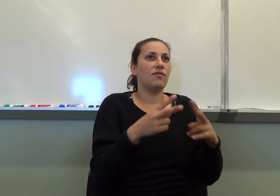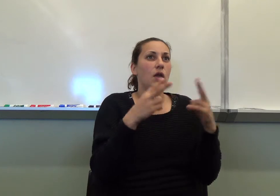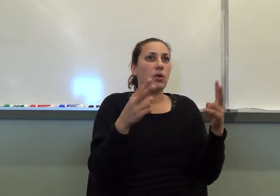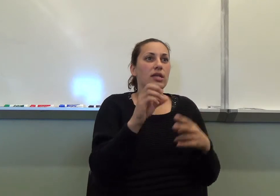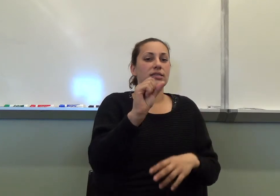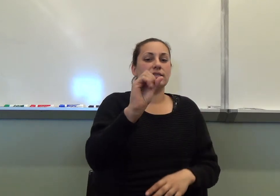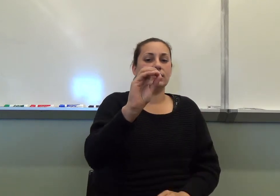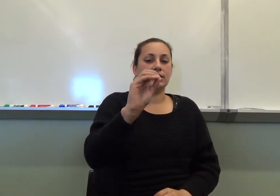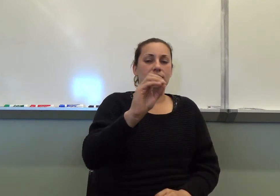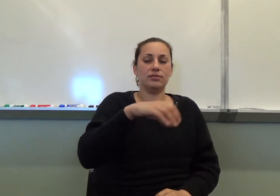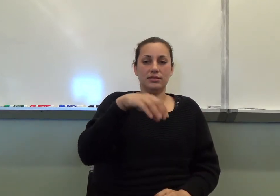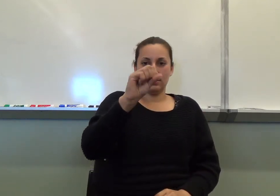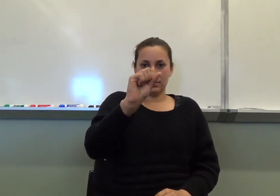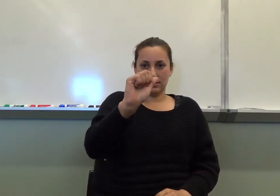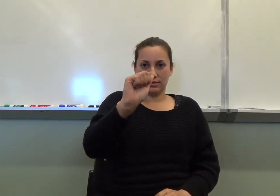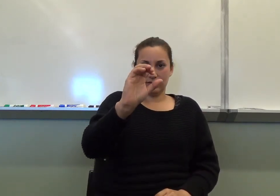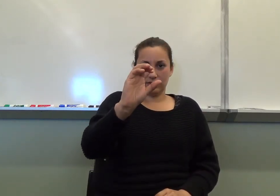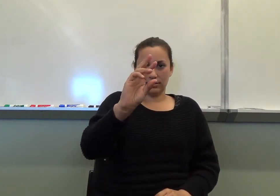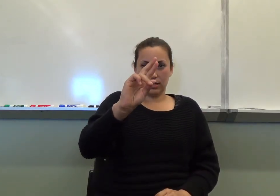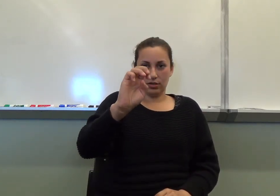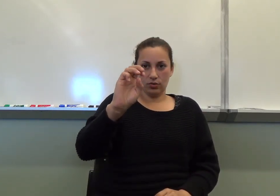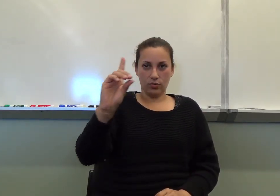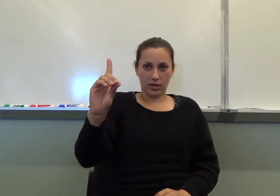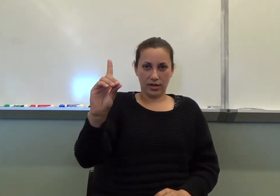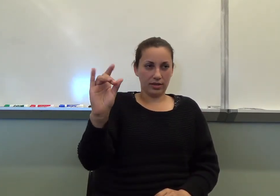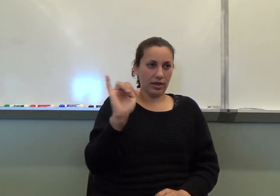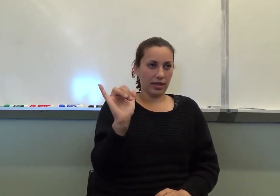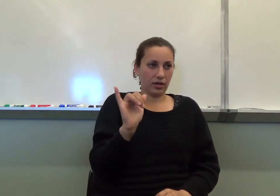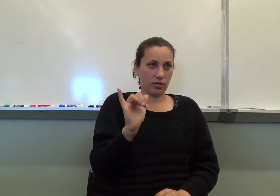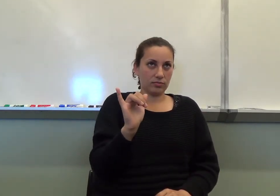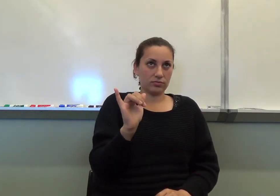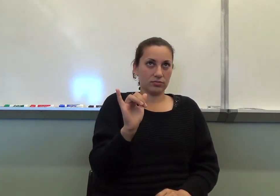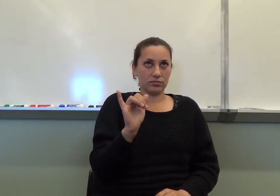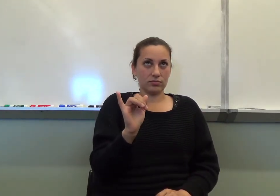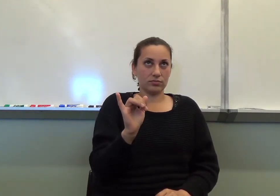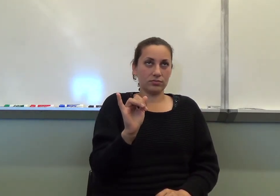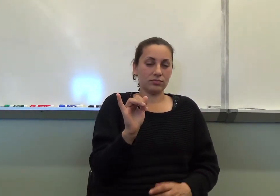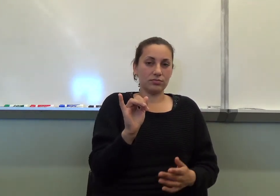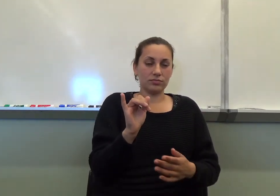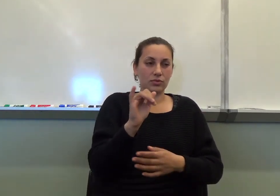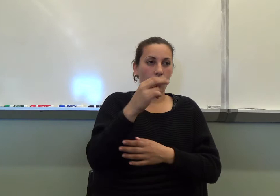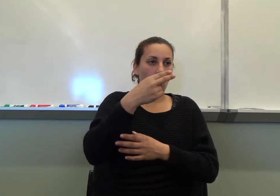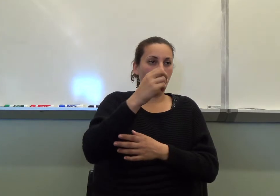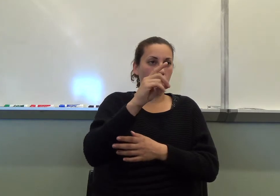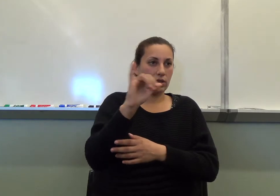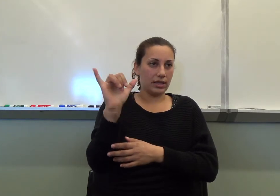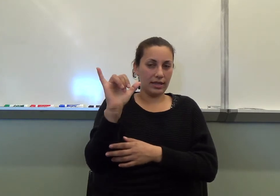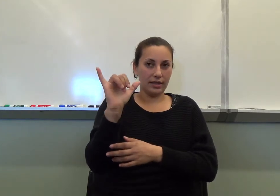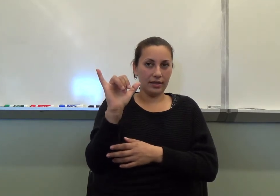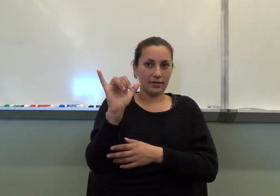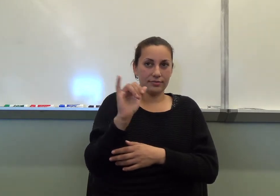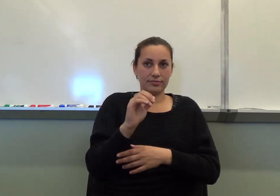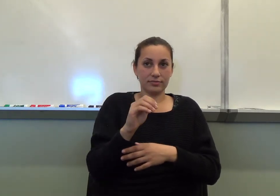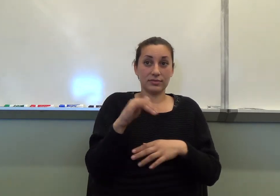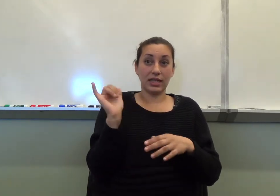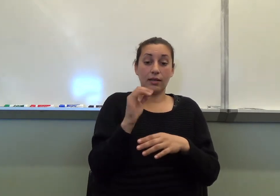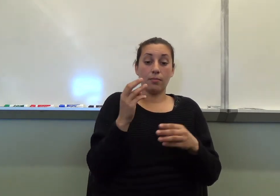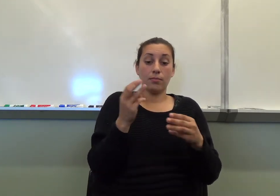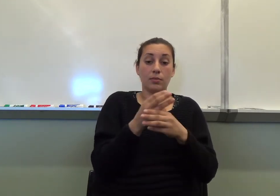Mathematicians are never, they're never just accepting of what's been done in the past. They always want to push it into the future.